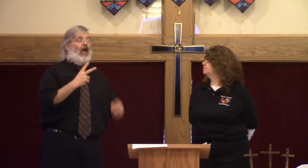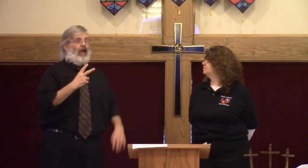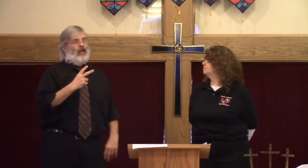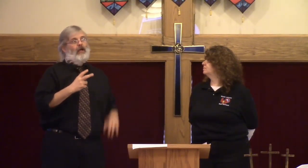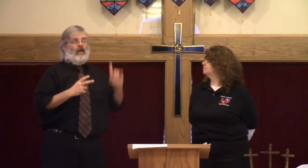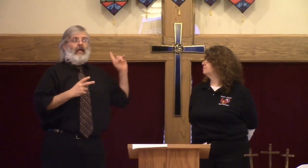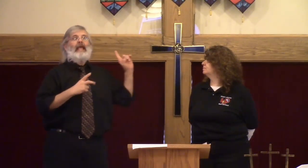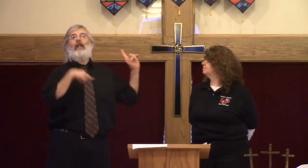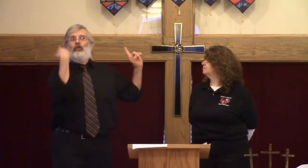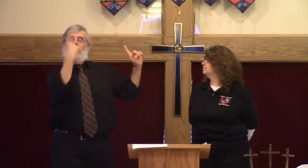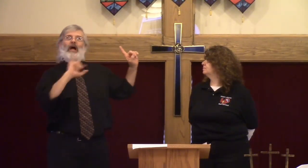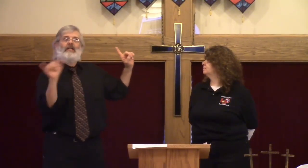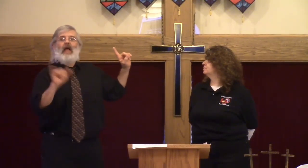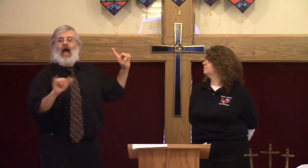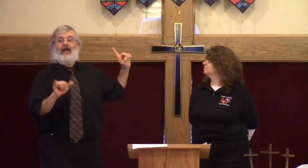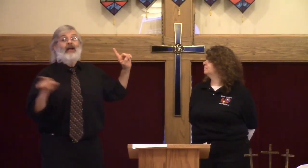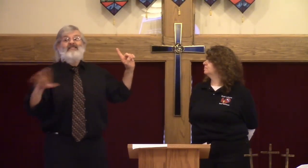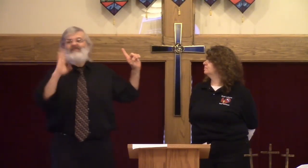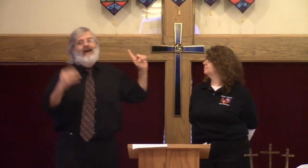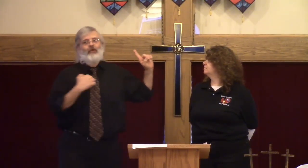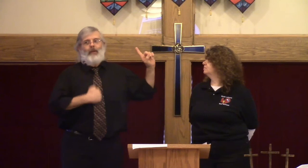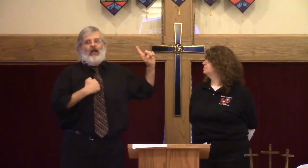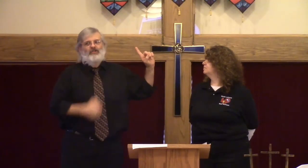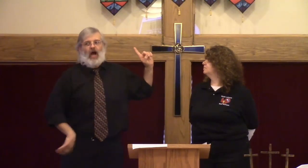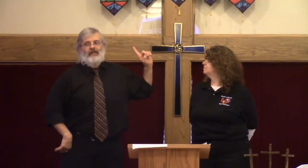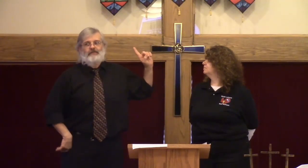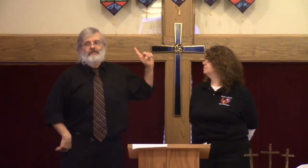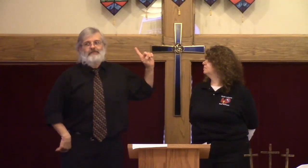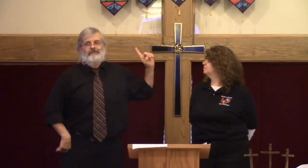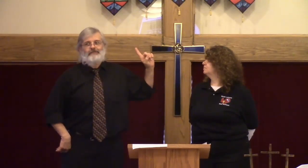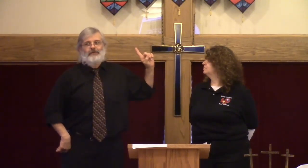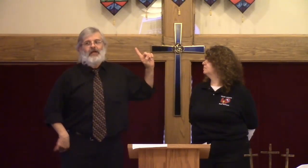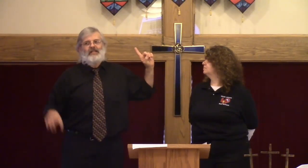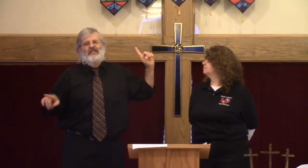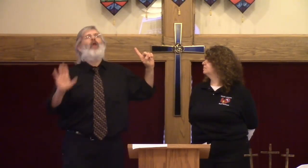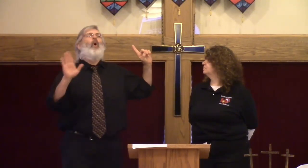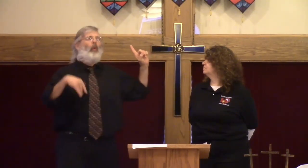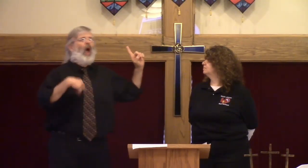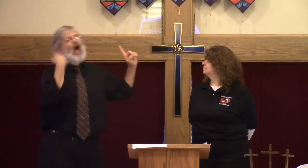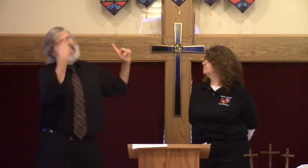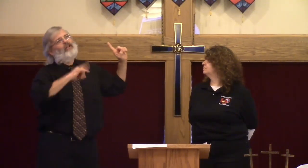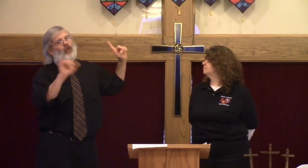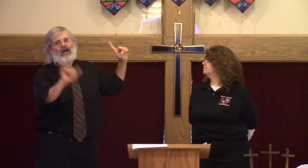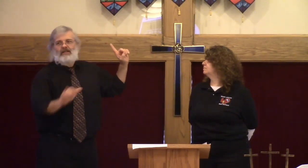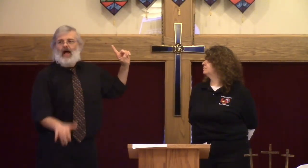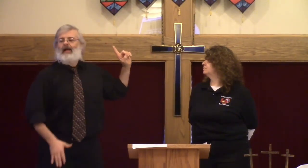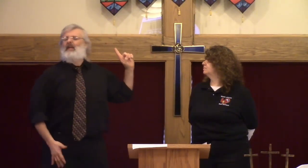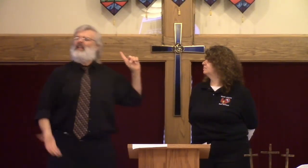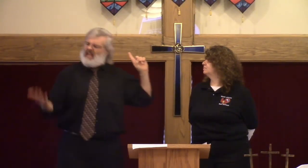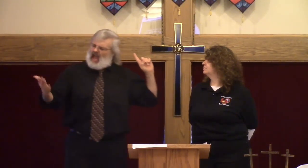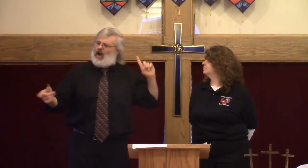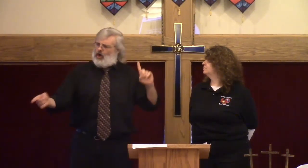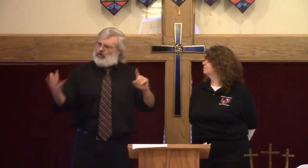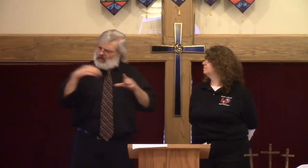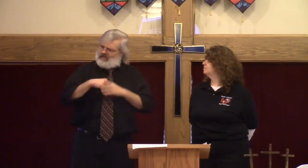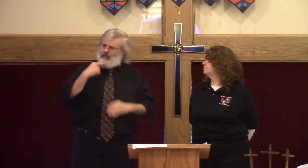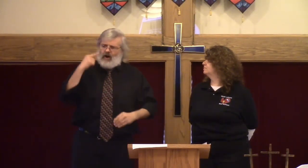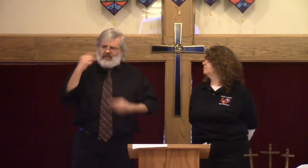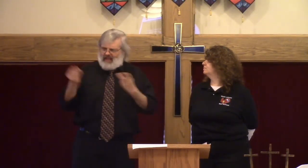okay, it looked like, never apologized. He just said, well, it looked like. Yeah, you ain't involved in that,